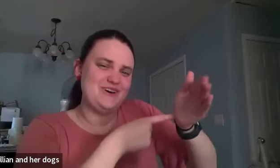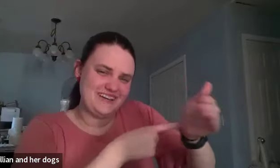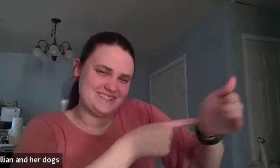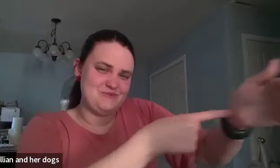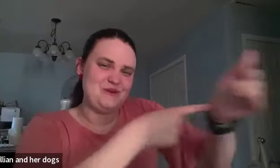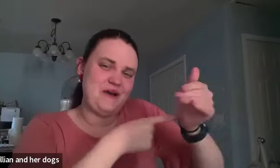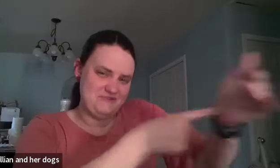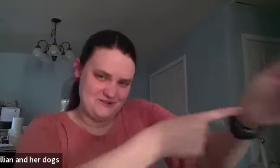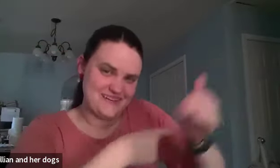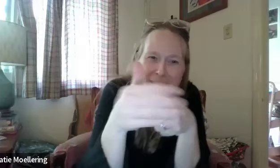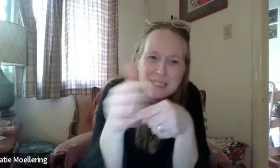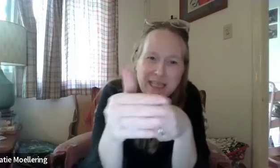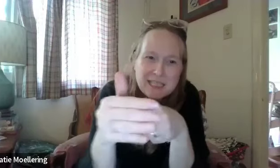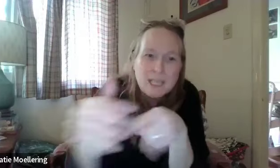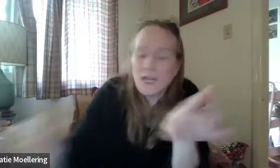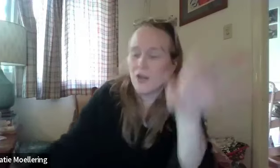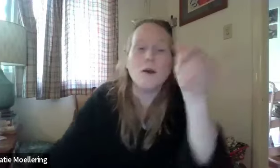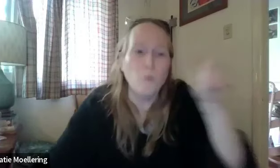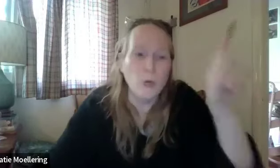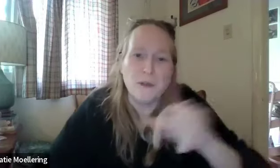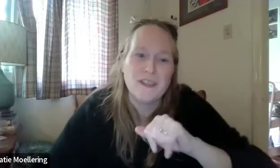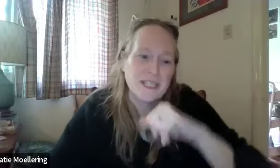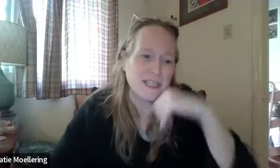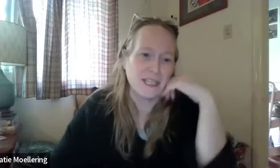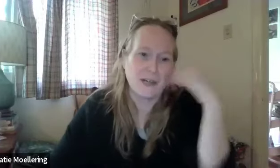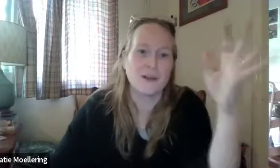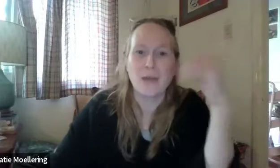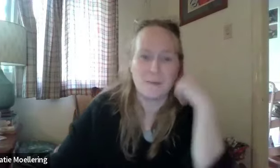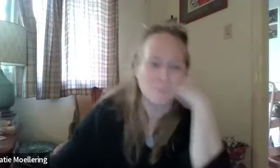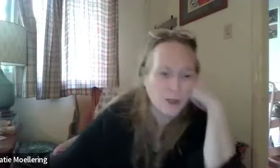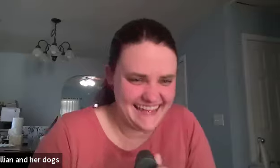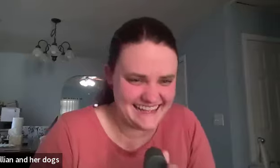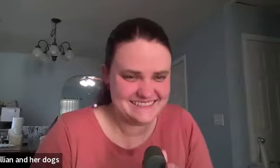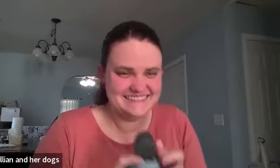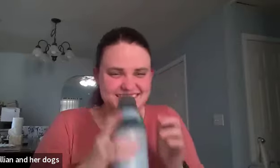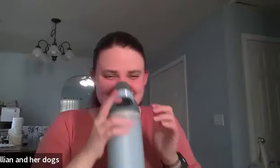the hook, it's swimming like away this from doesn't make sense. We'll revisit this later. Okay, it. sorry.